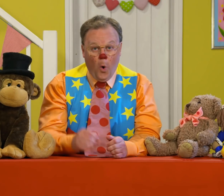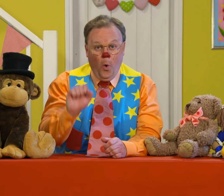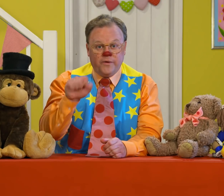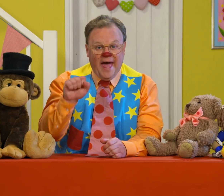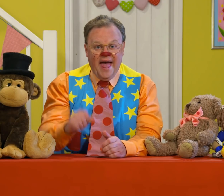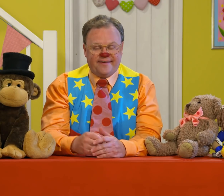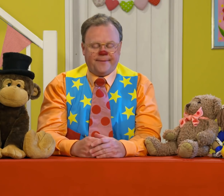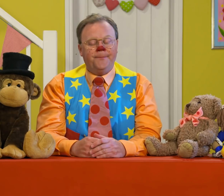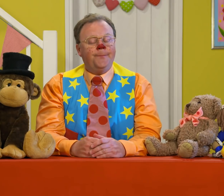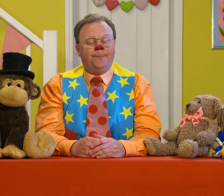Oh, yes.